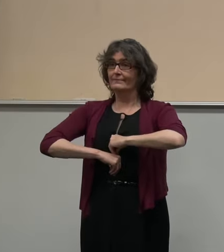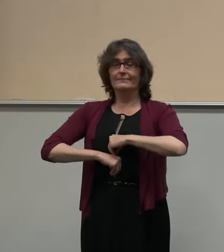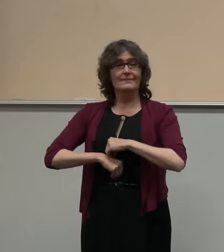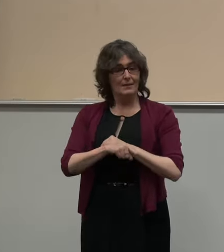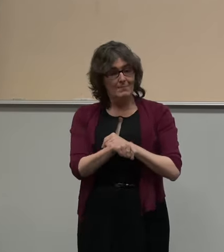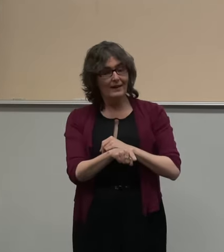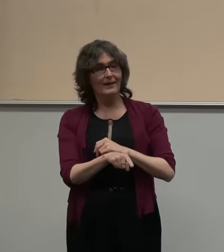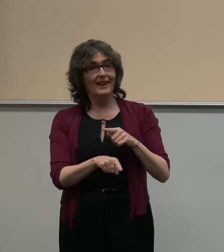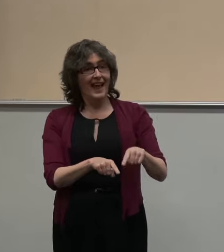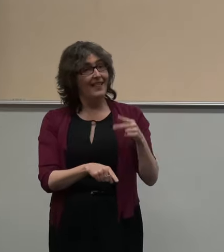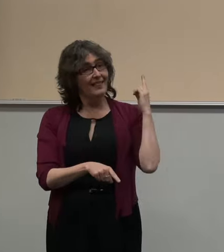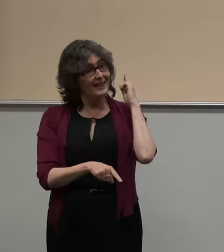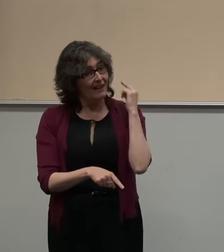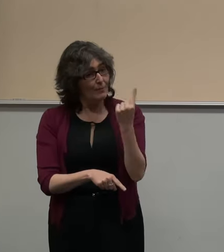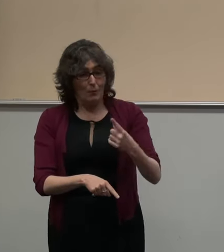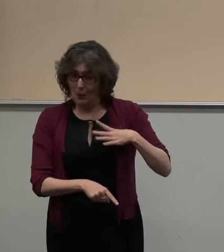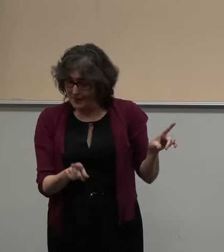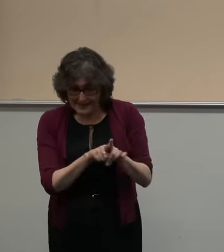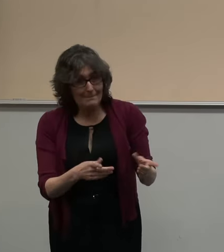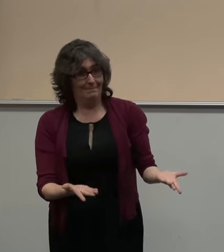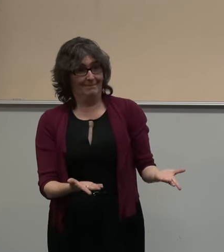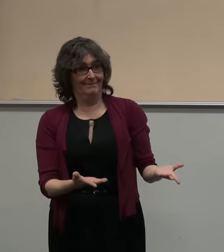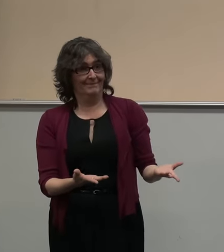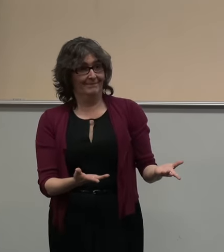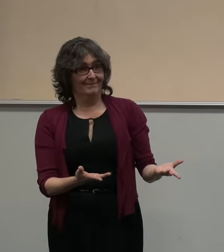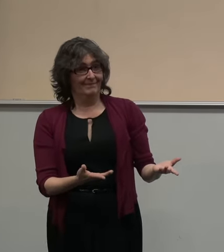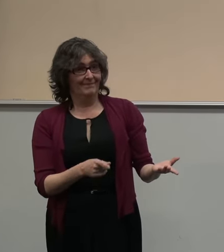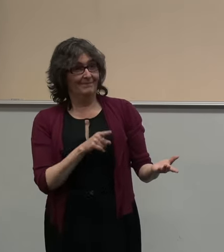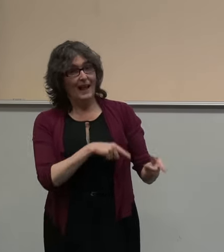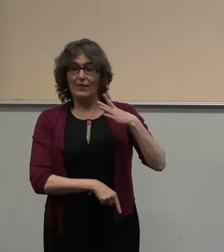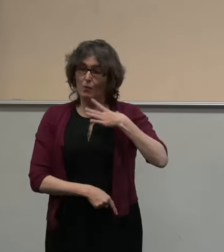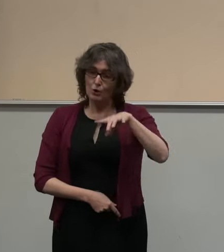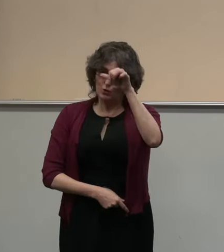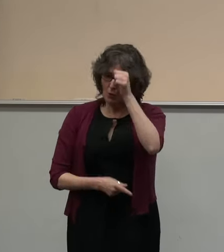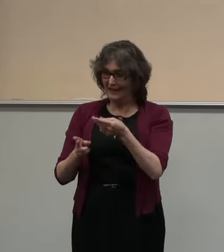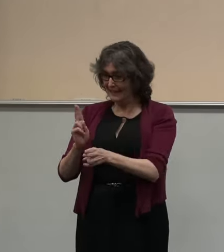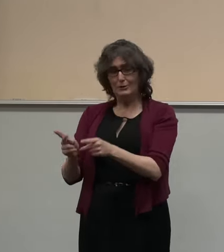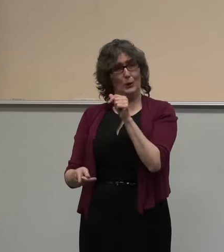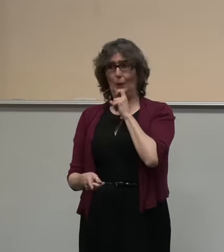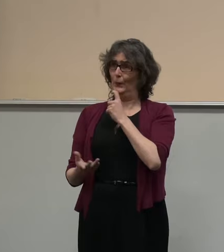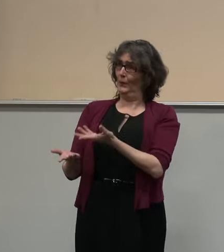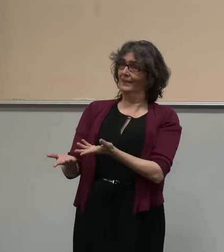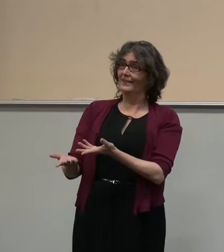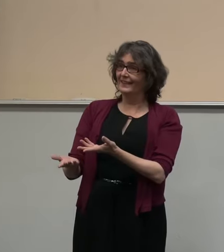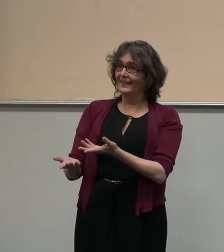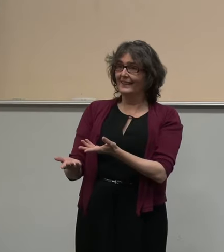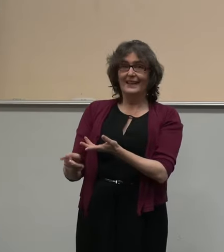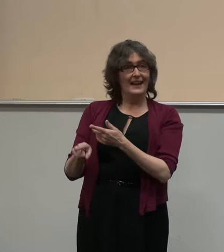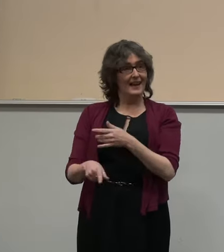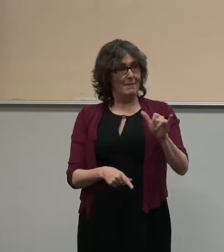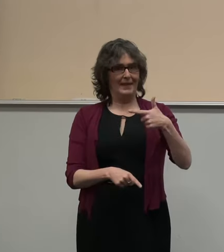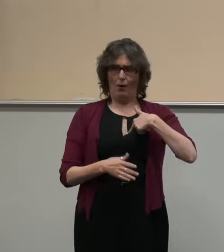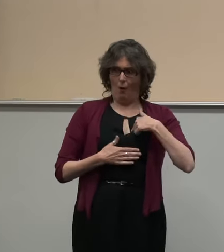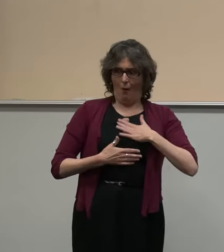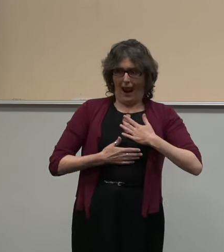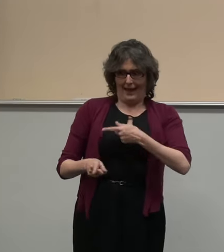for basically the same stuff. Not actors, but interpreters. They want to know who the interpreter is, because maybe they particularly like